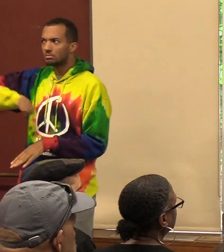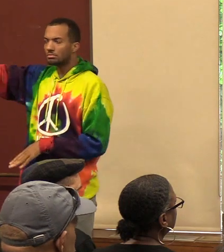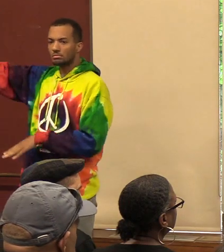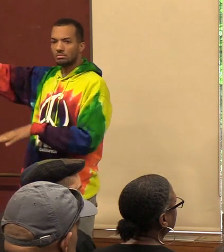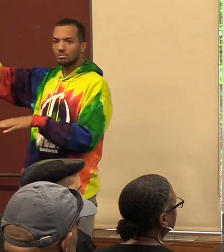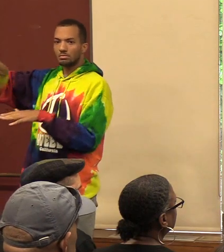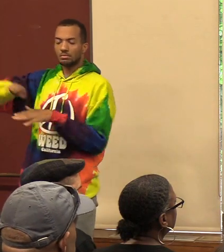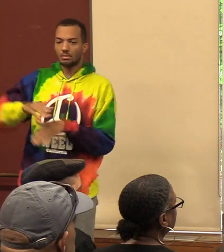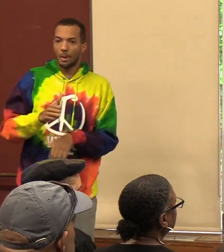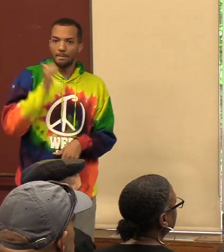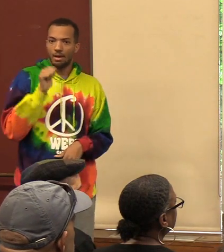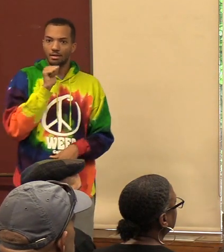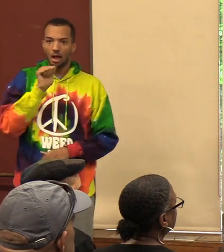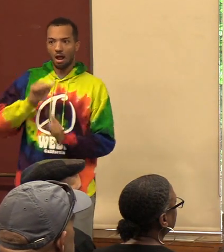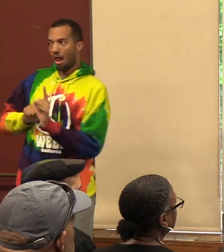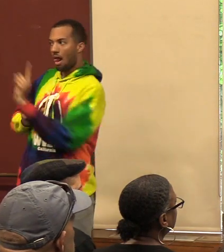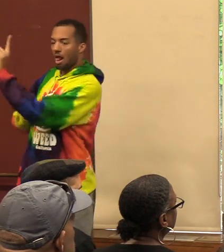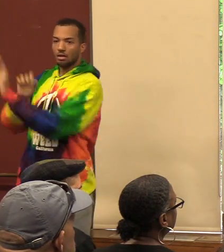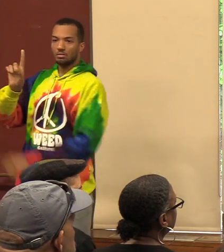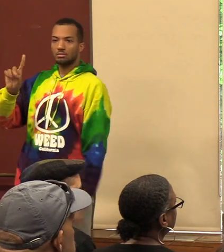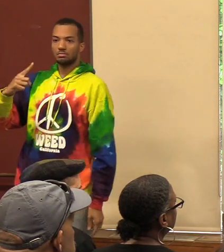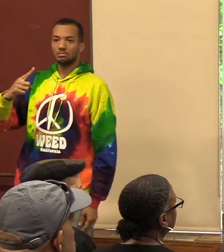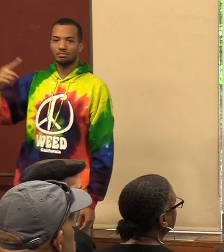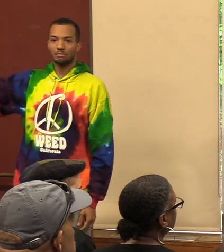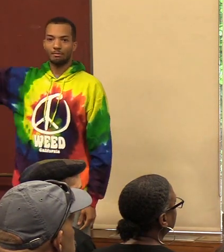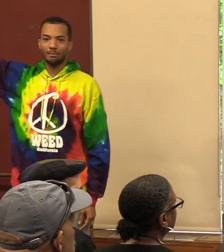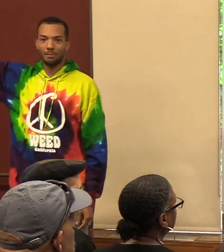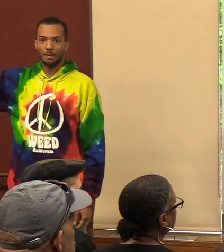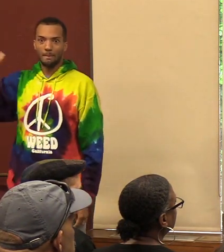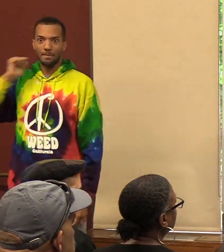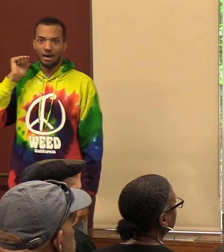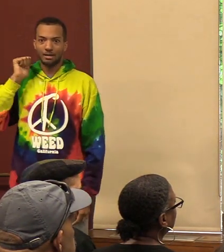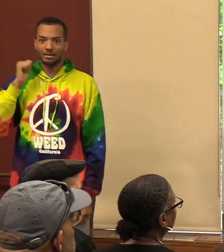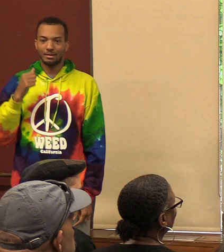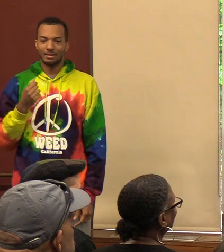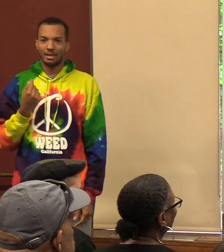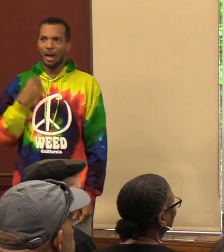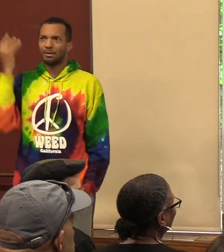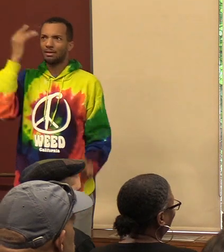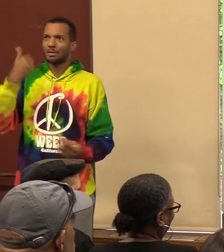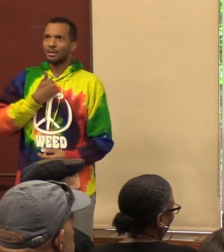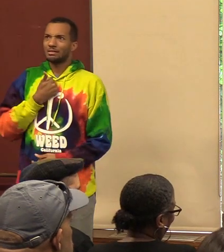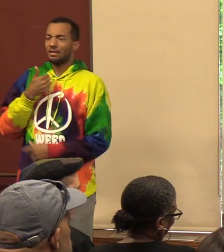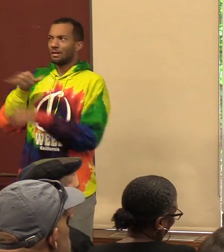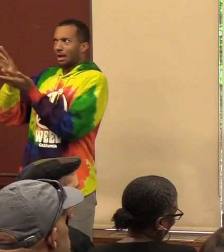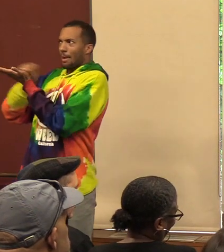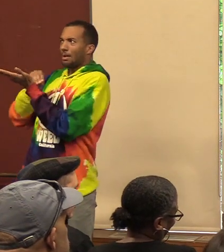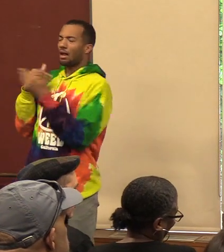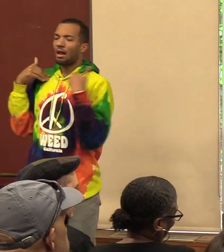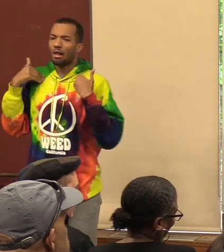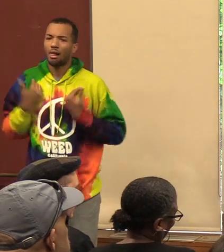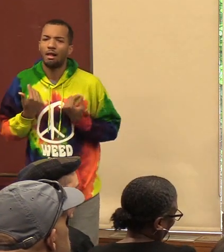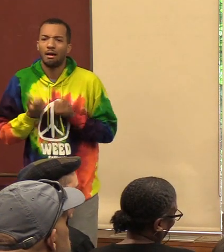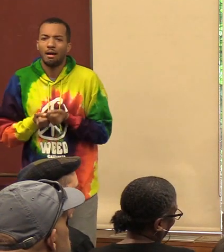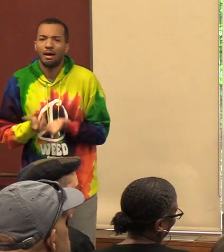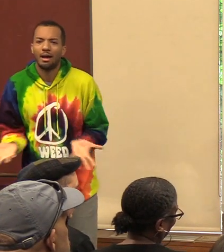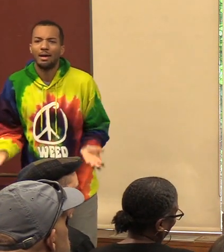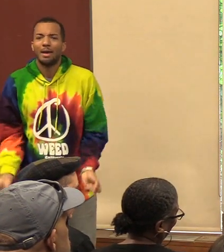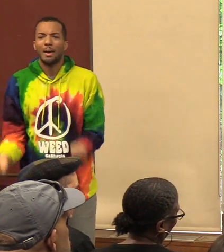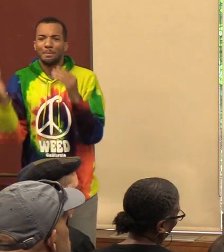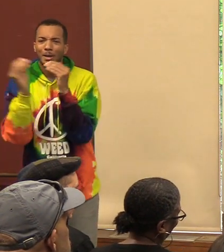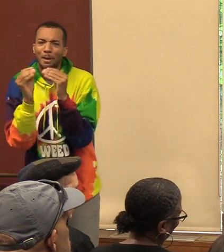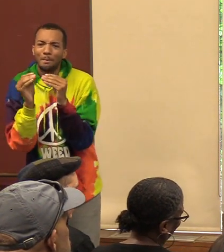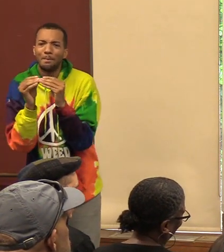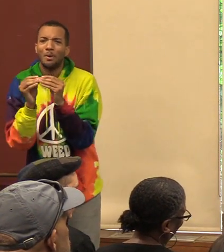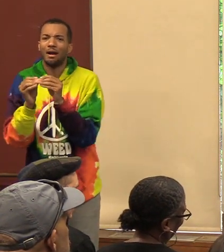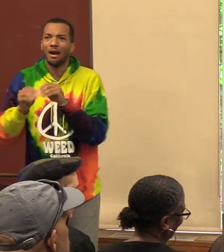hill backwards. Man, and I'm thinking to myself, I'm so tired right now. Ooh, how many more? how many